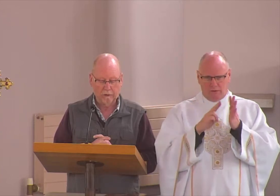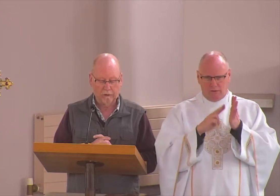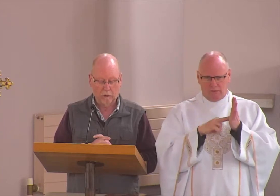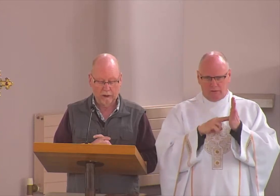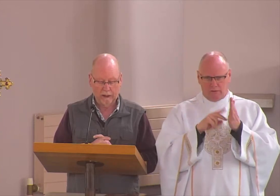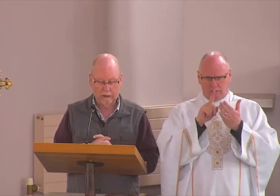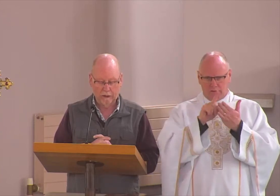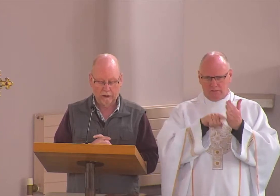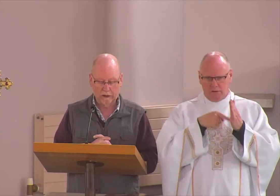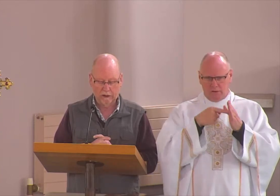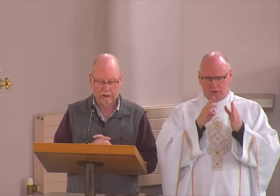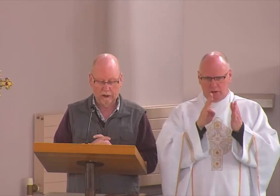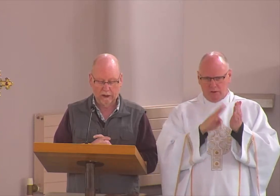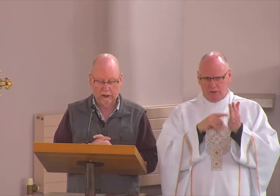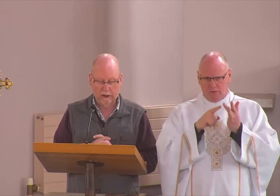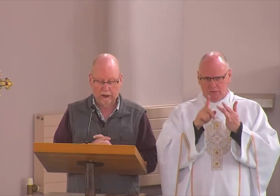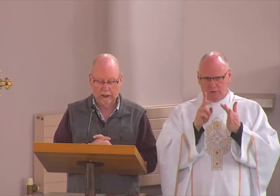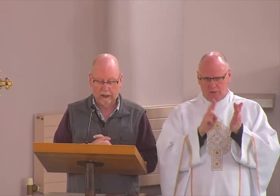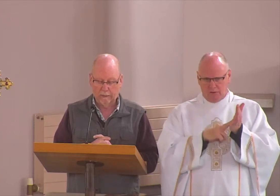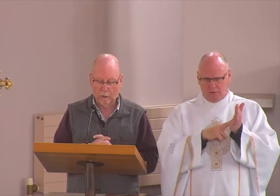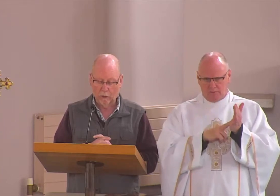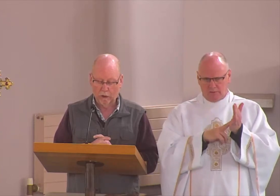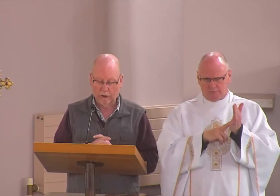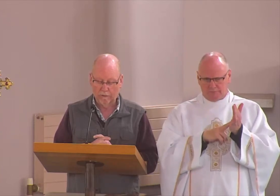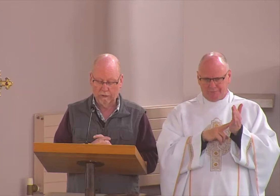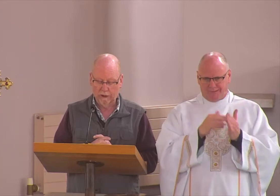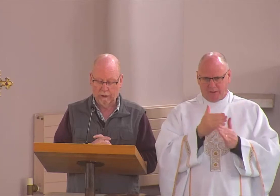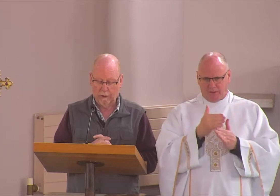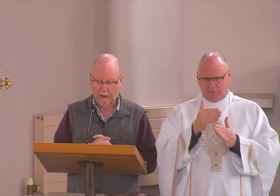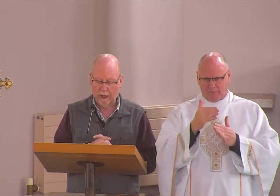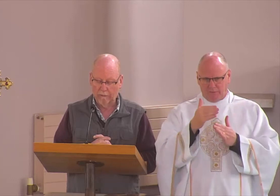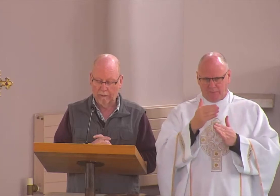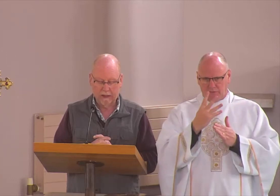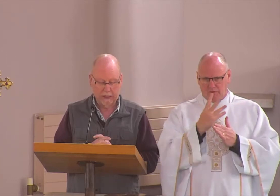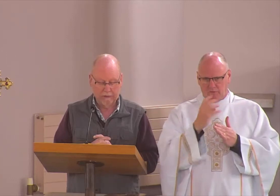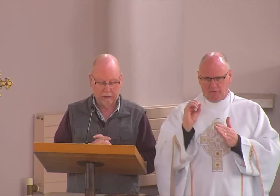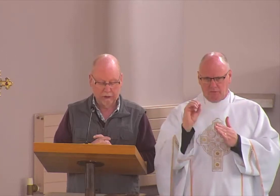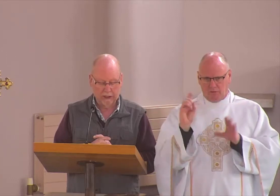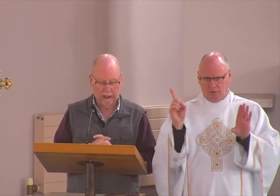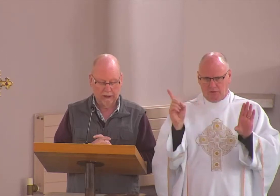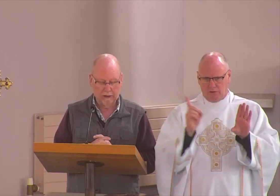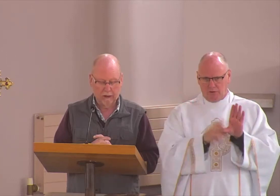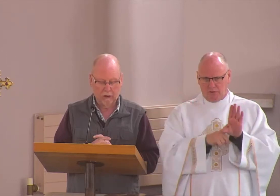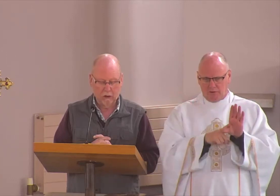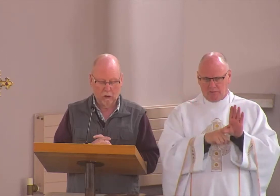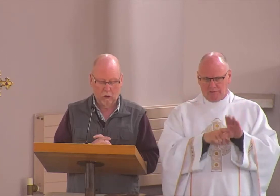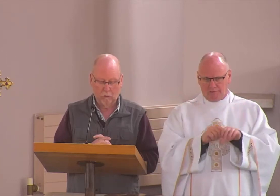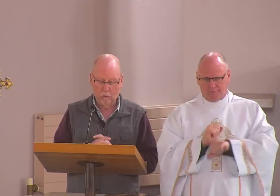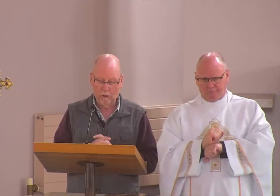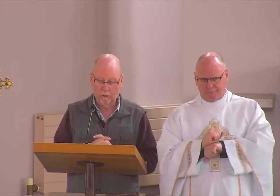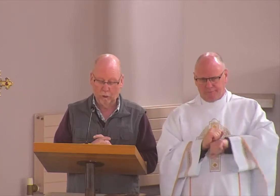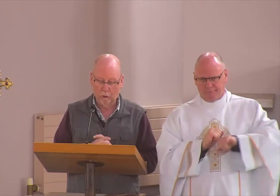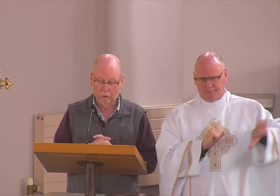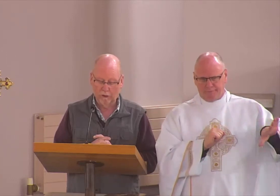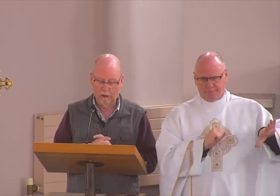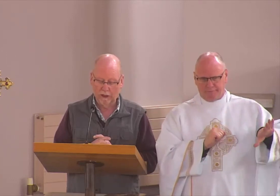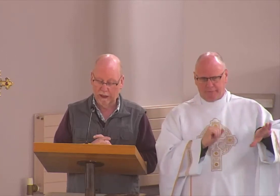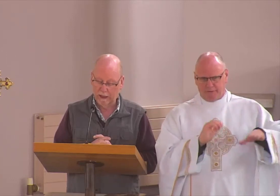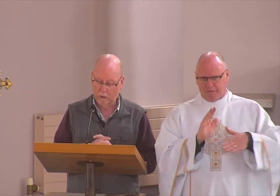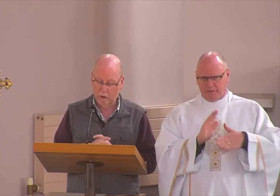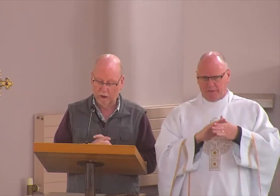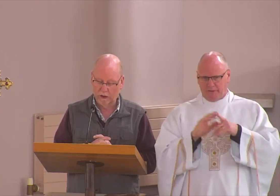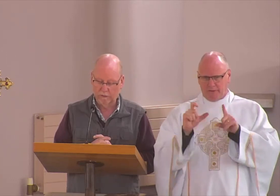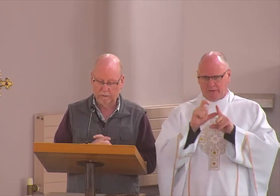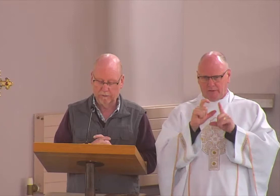After 40 years, he deposed him and made David their king, of whom he approved in